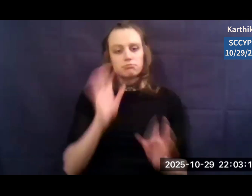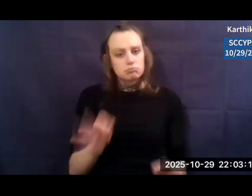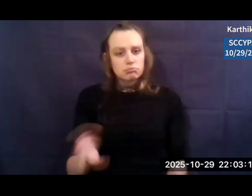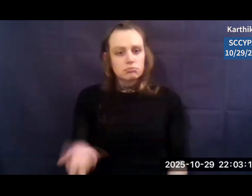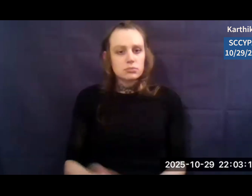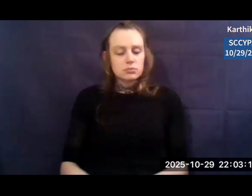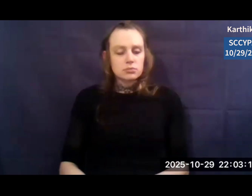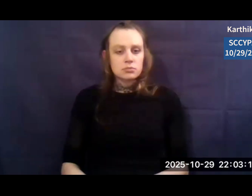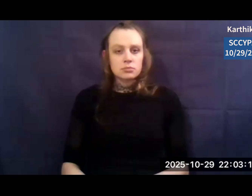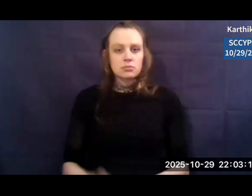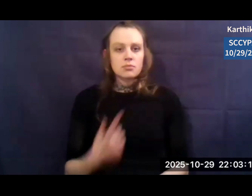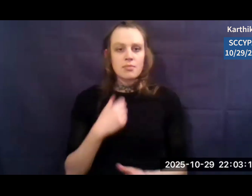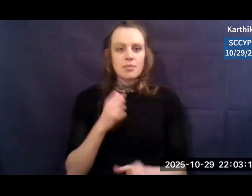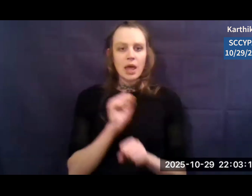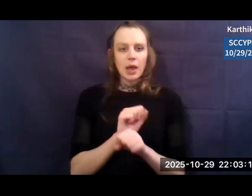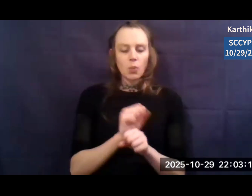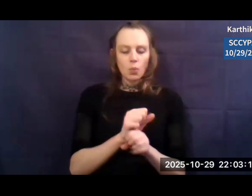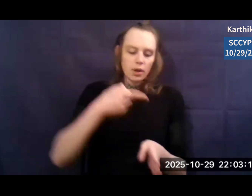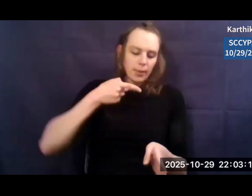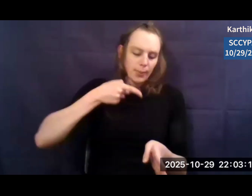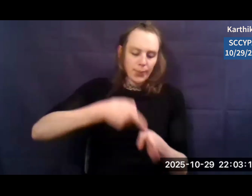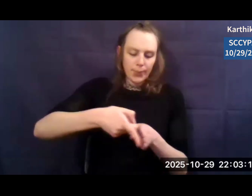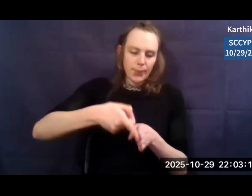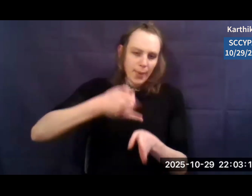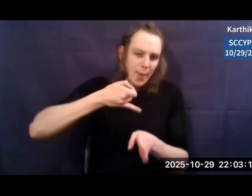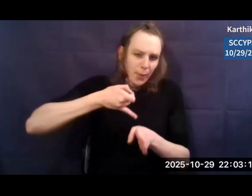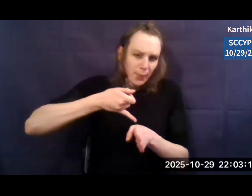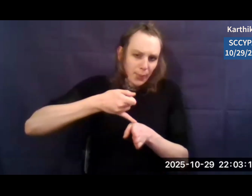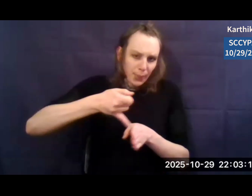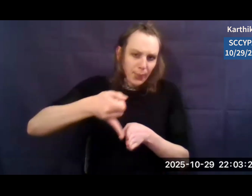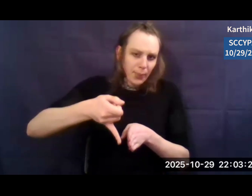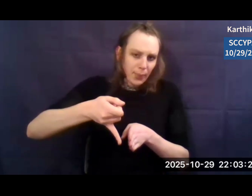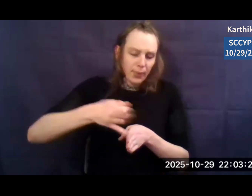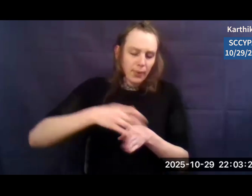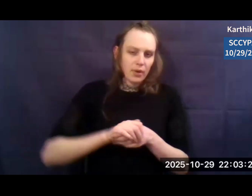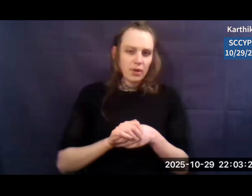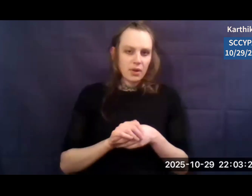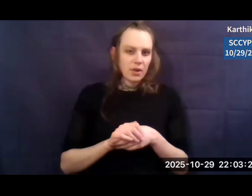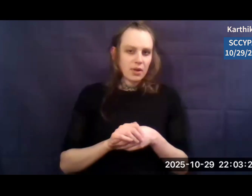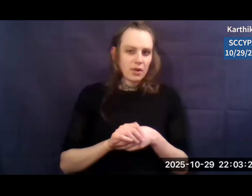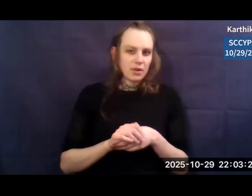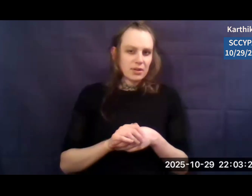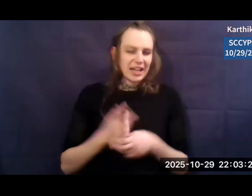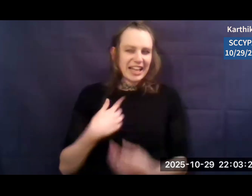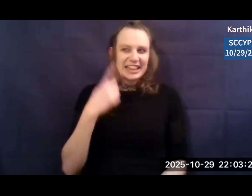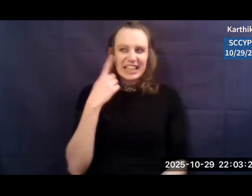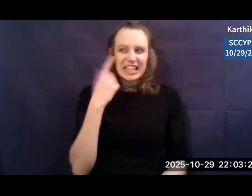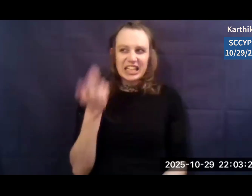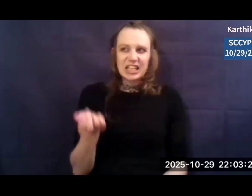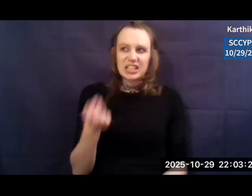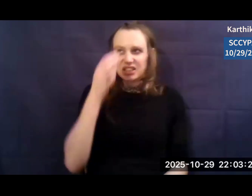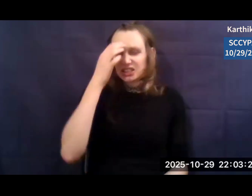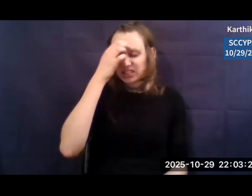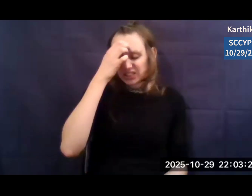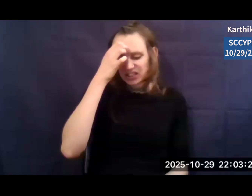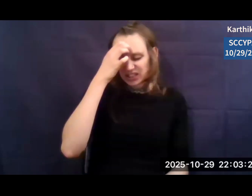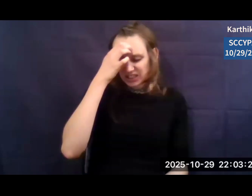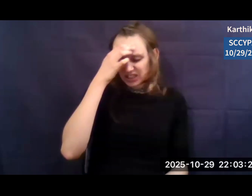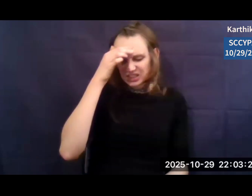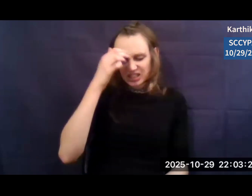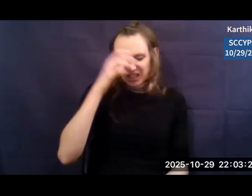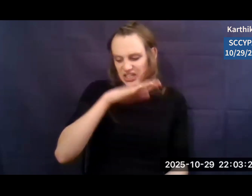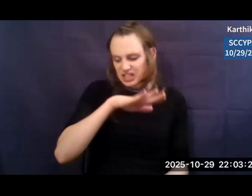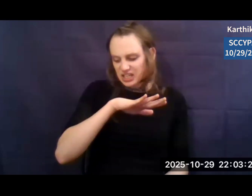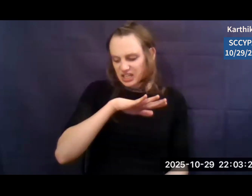in a specialized field where it's like I don't think I've met um anyone well, no, I met